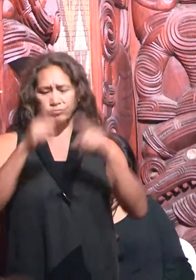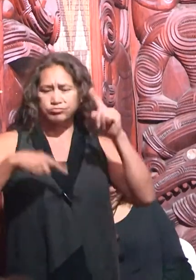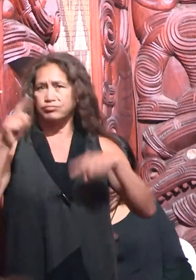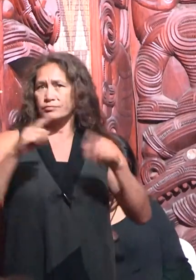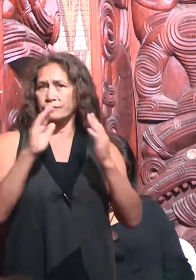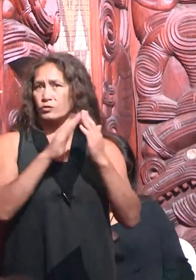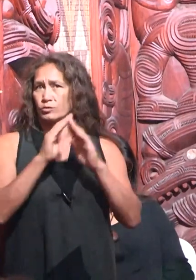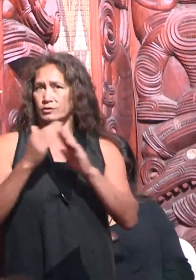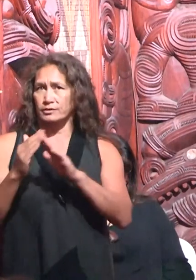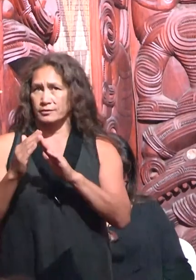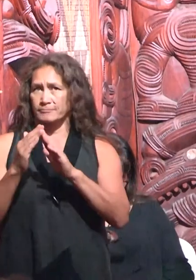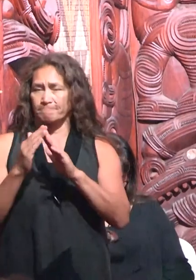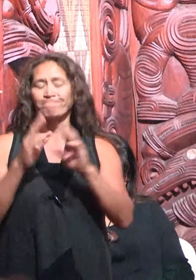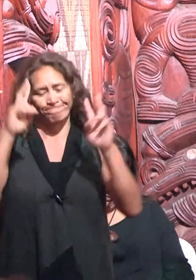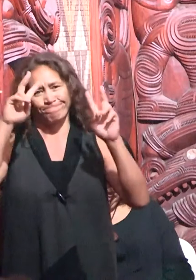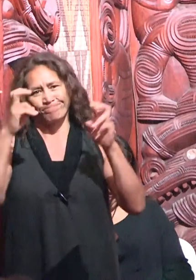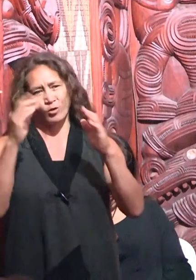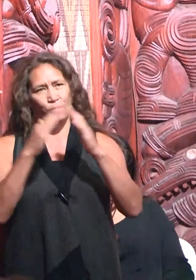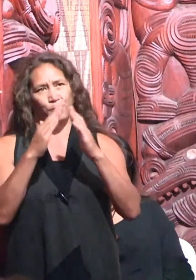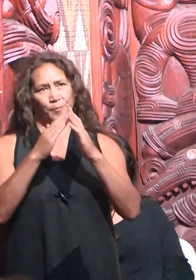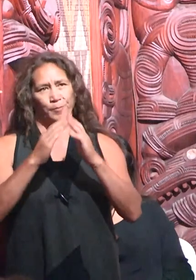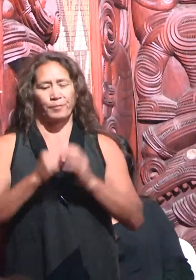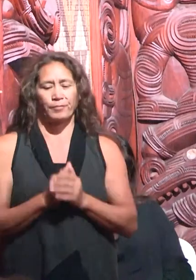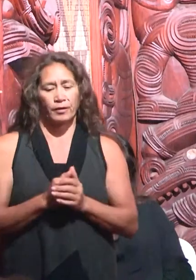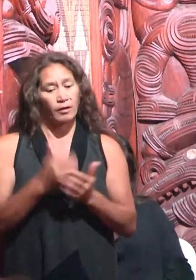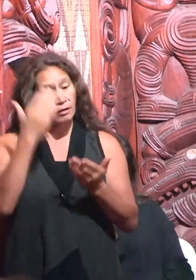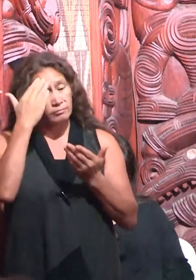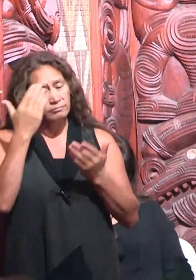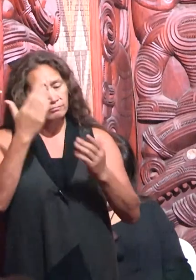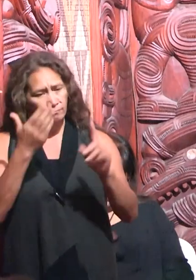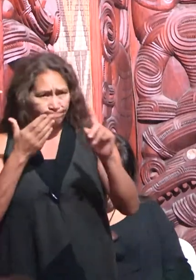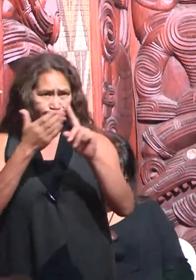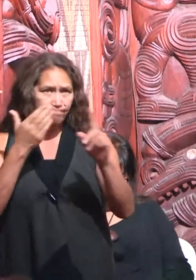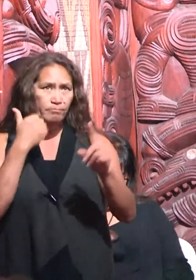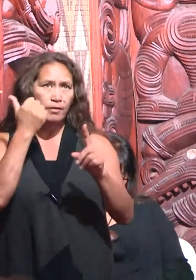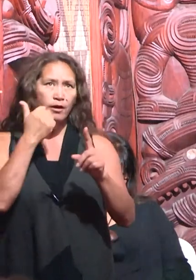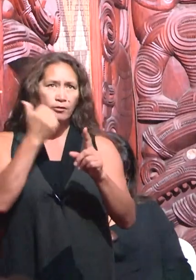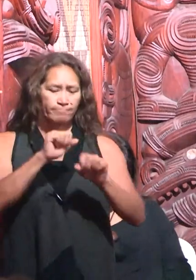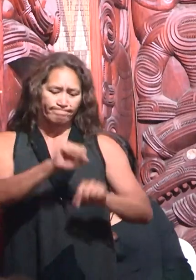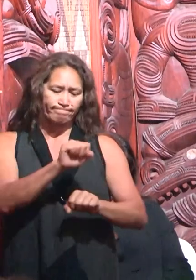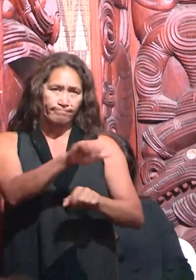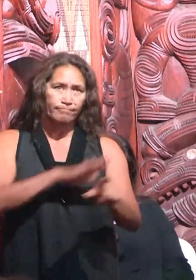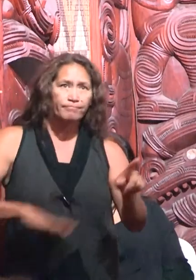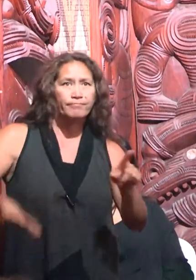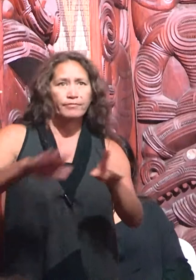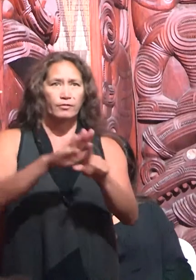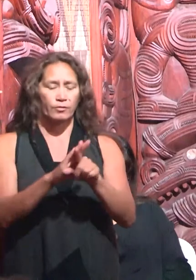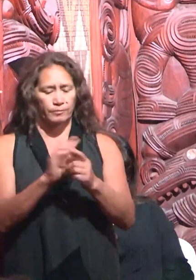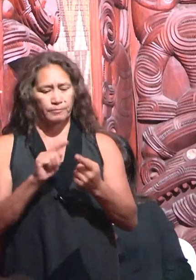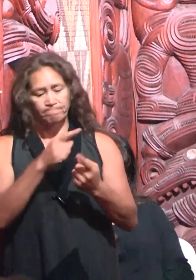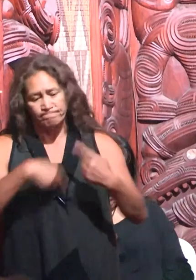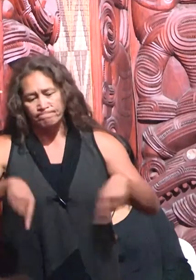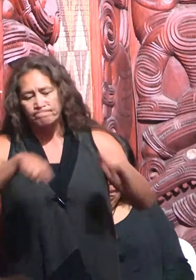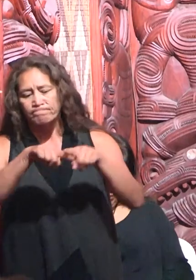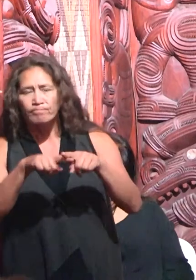home. We acknowledge Māori as the tangata whenua and recognise the important relationship we have in working